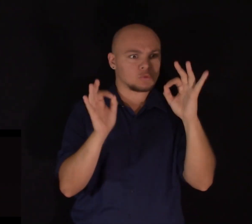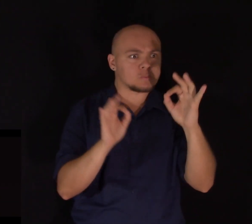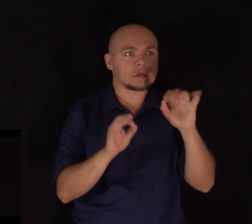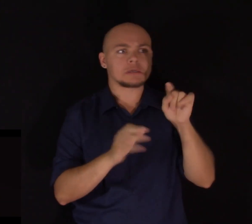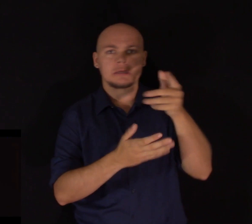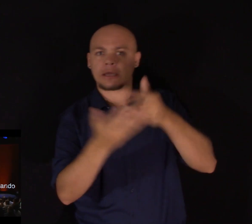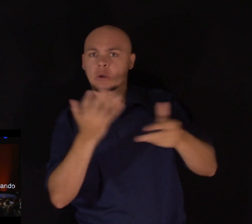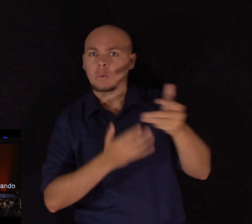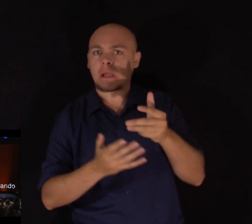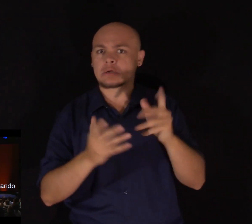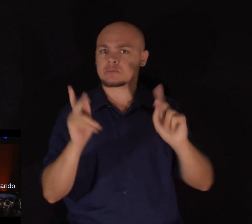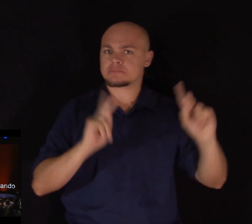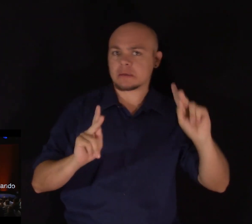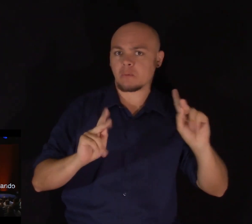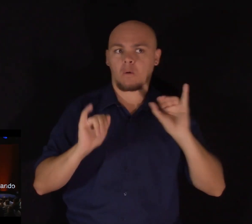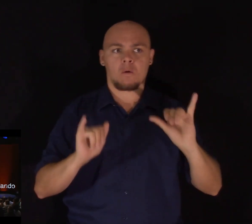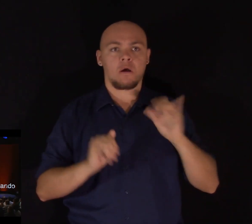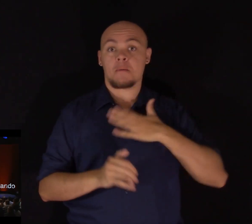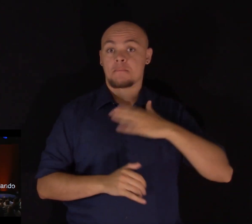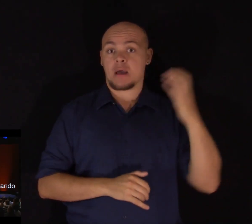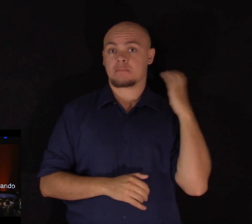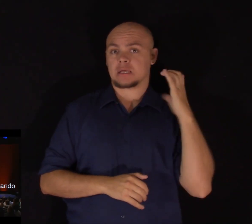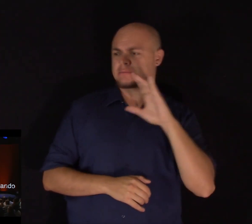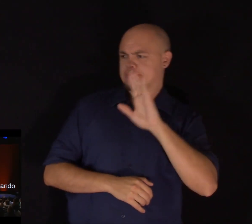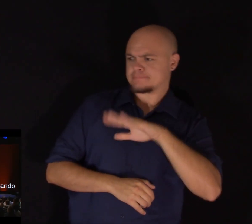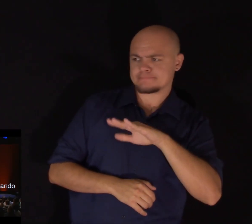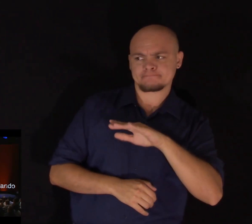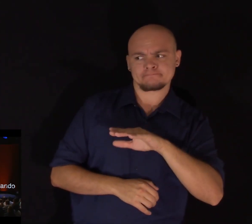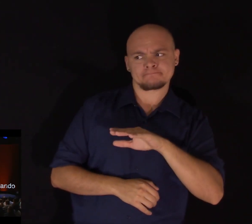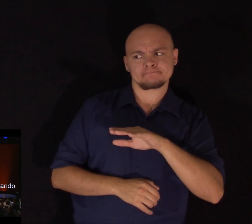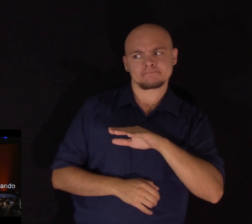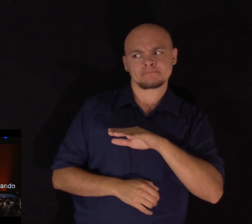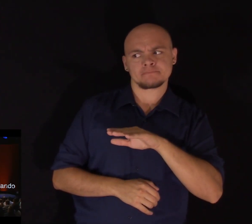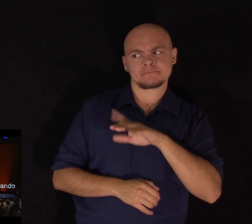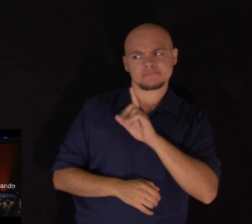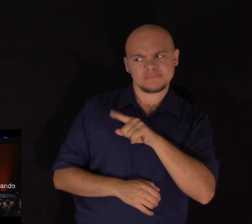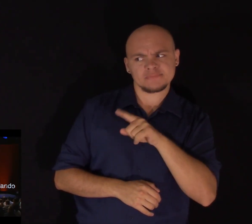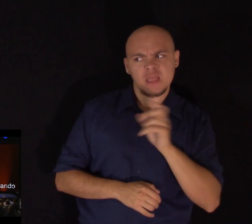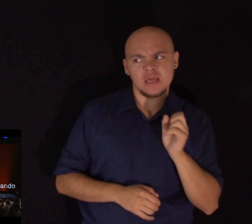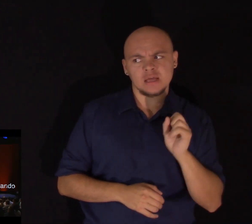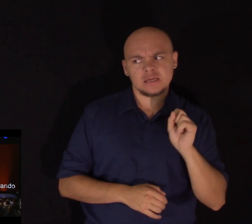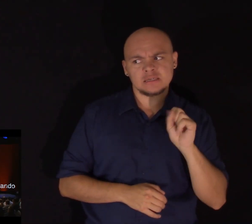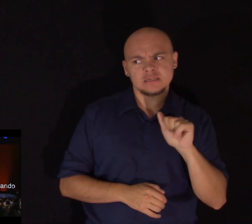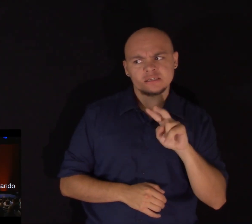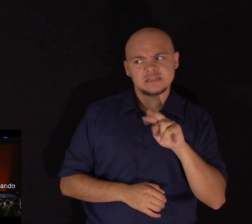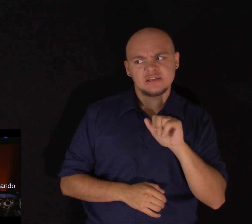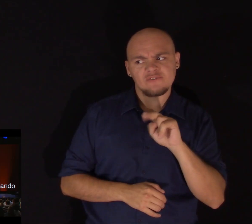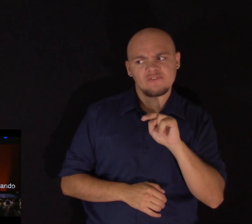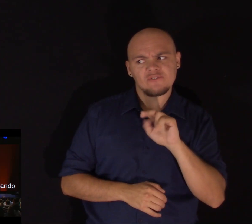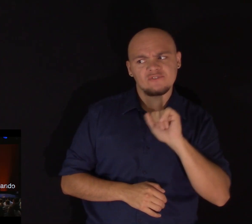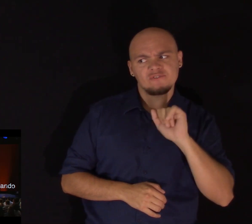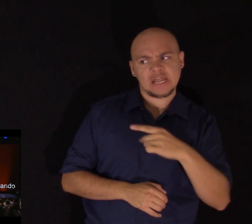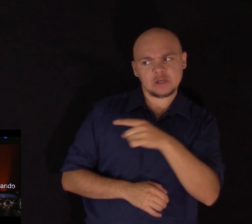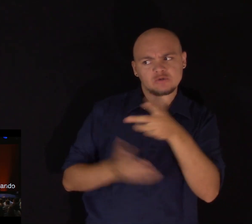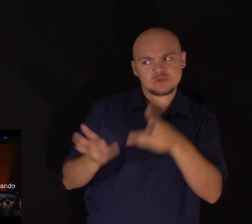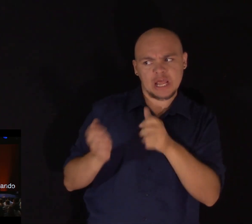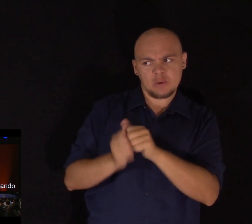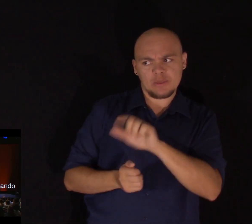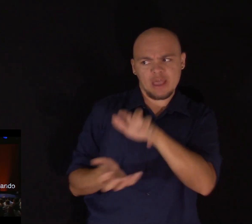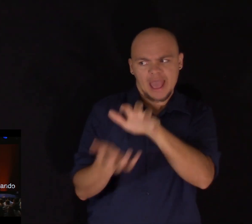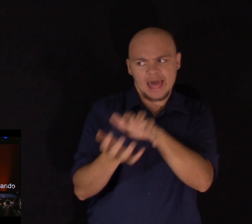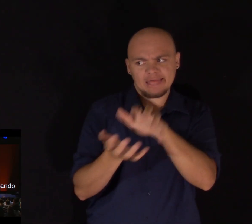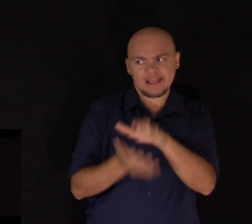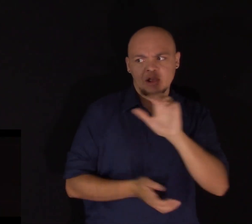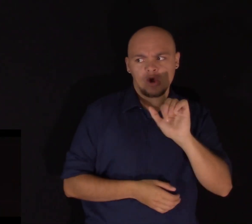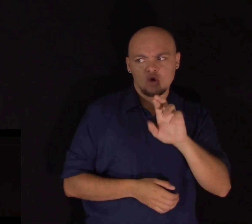us. My boss came to me and asked me very sternly, "Savannah, are you talking to all those alligators and